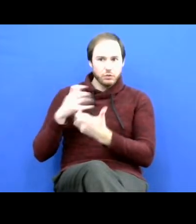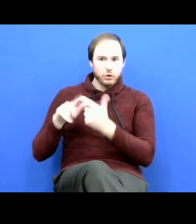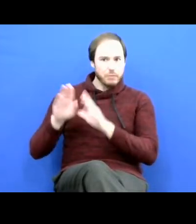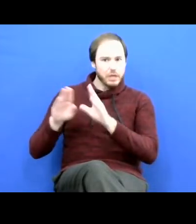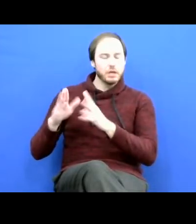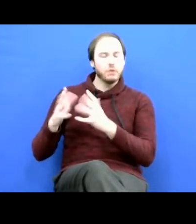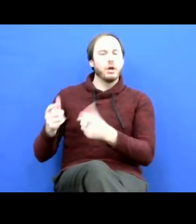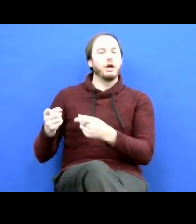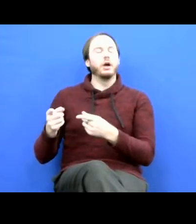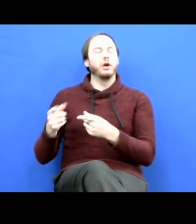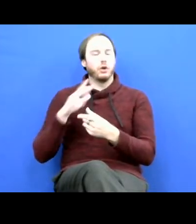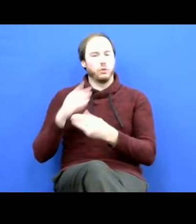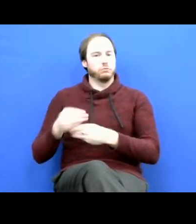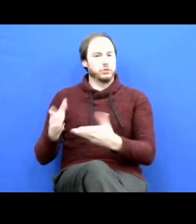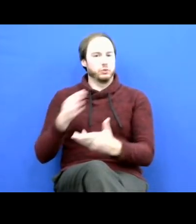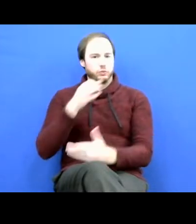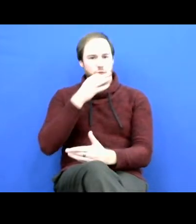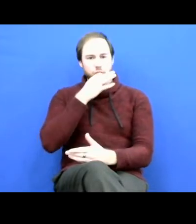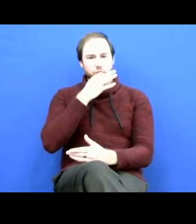available.